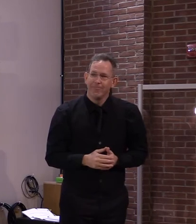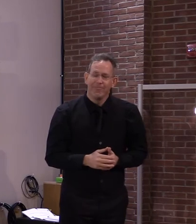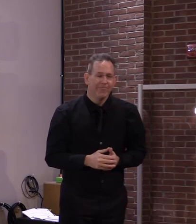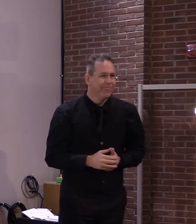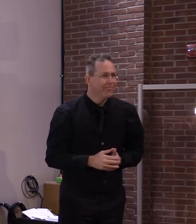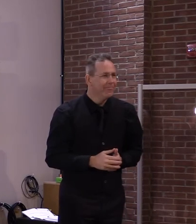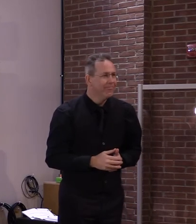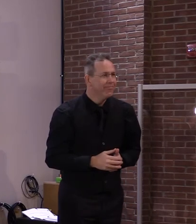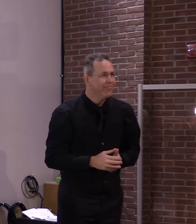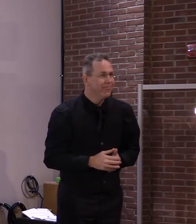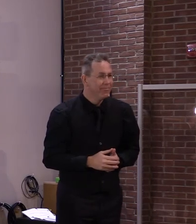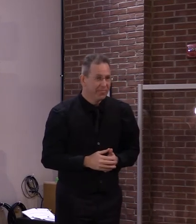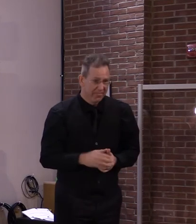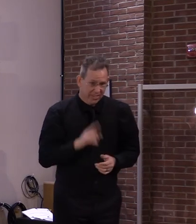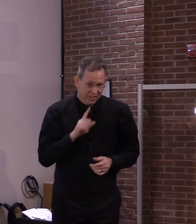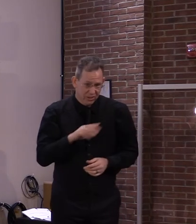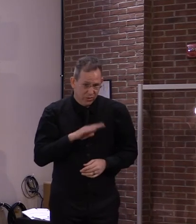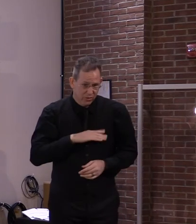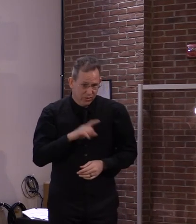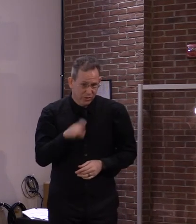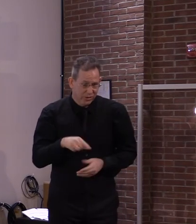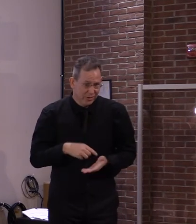does that answer the question avery